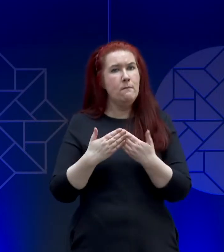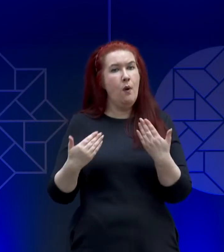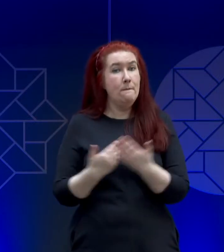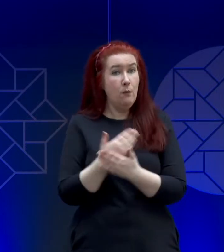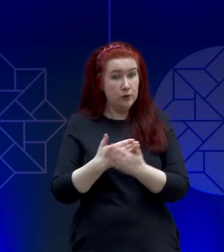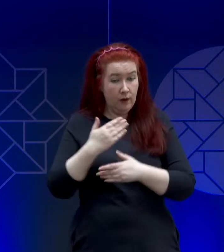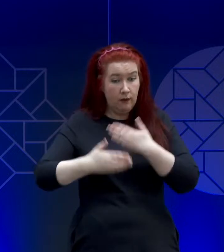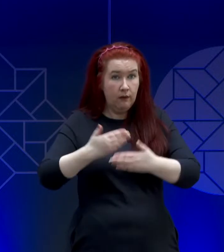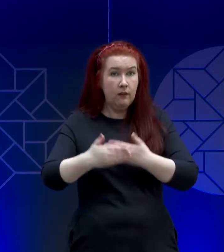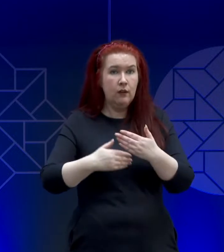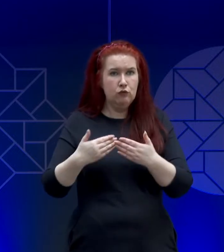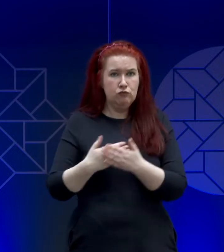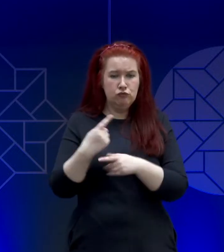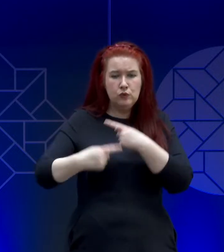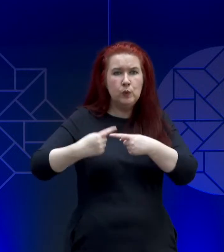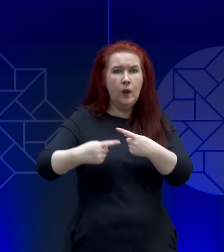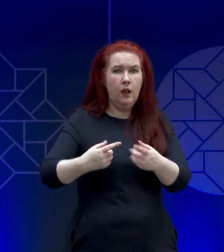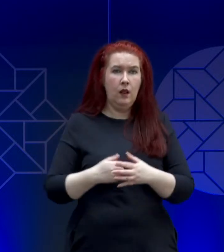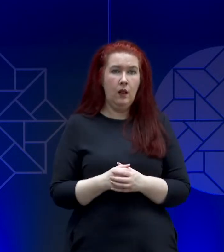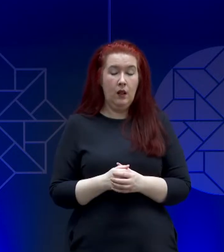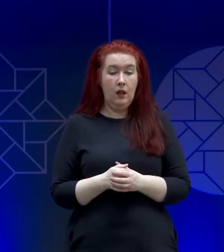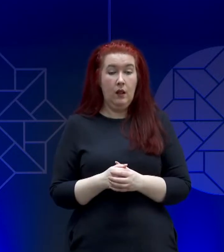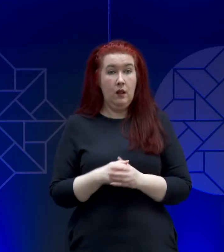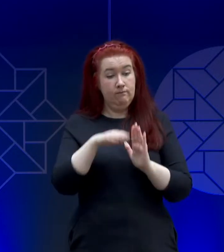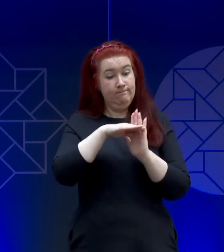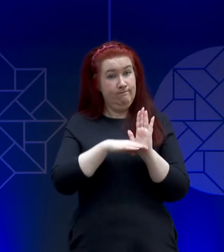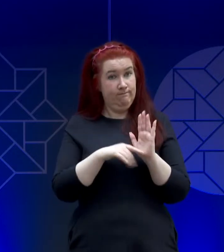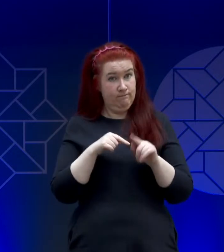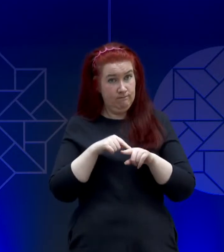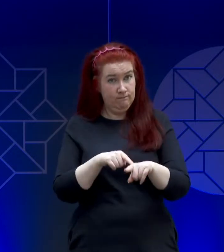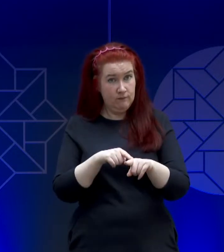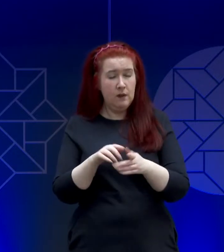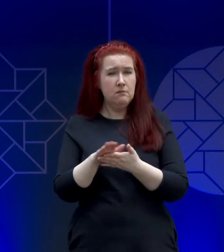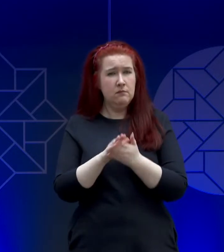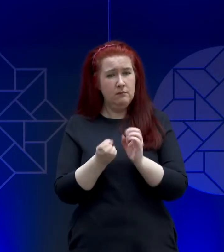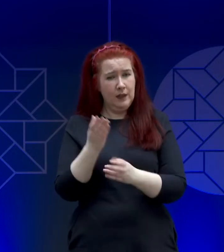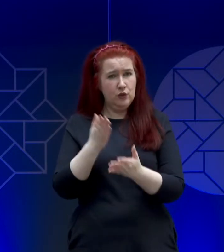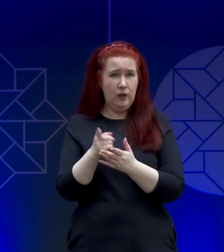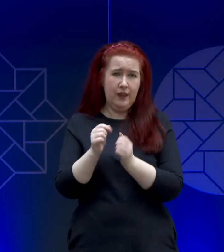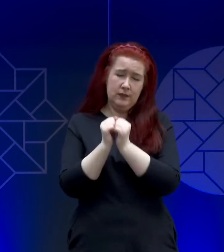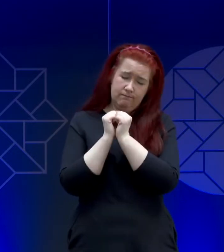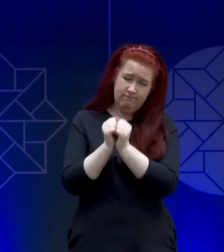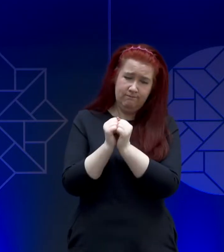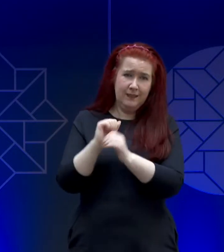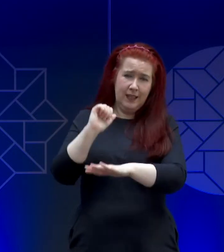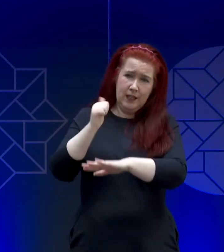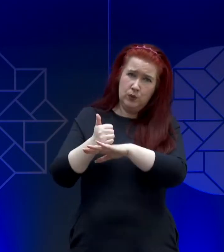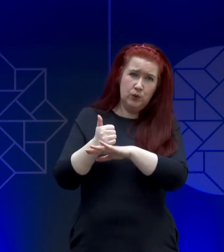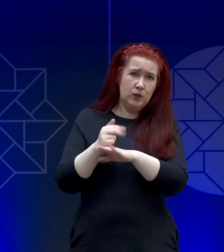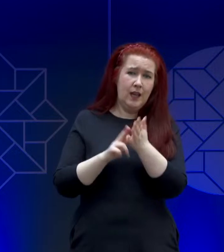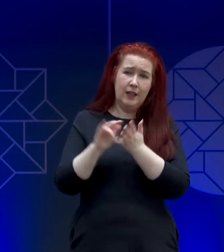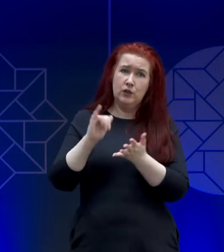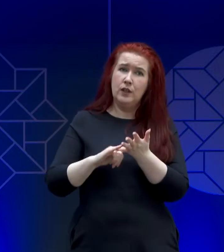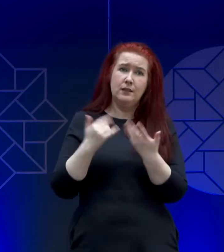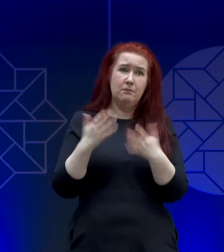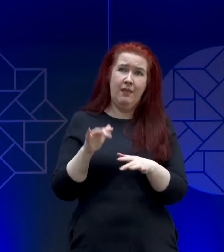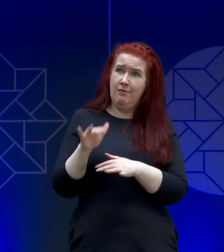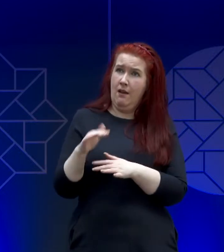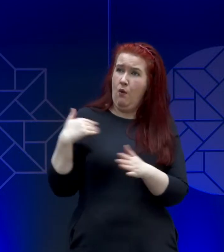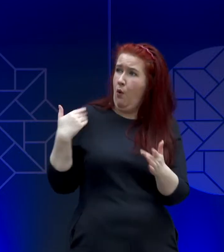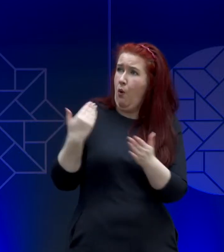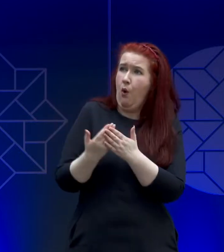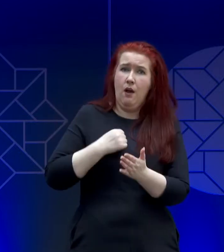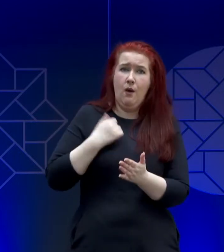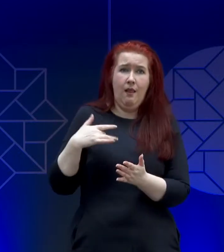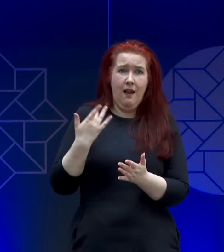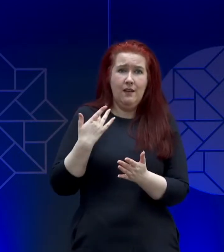renewal. In doing so, it ensures that this cherished institution that has been around for all of our lives will